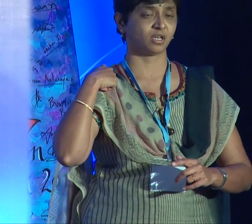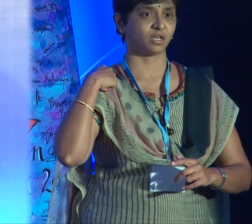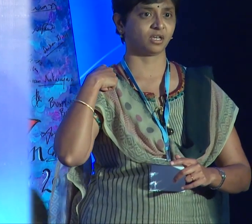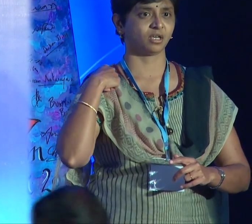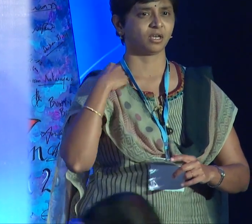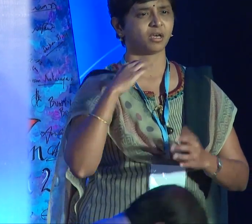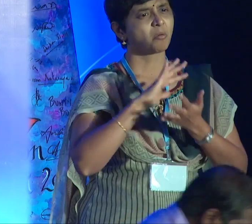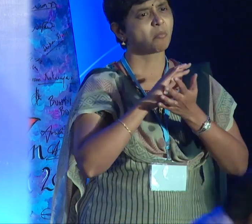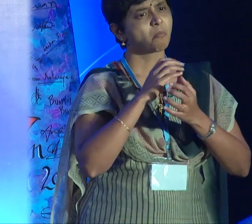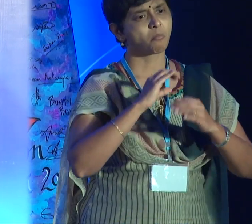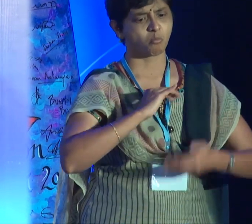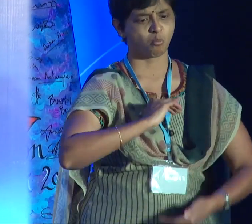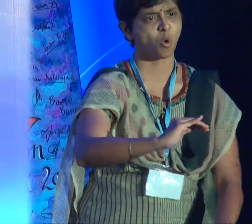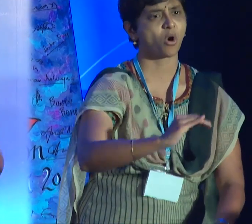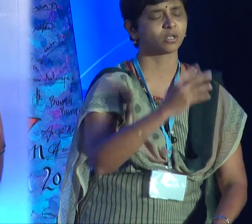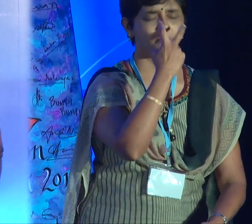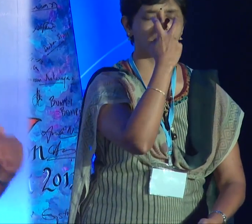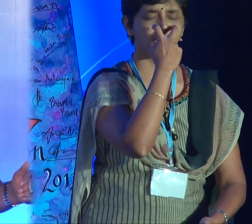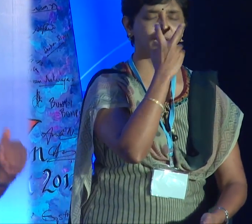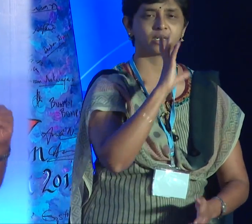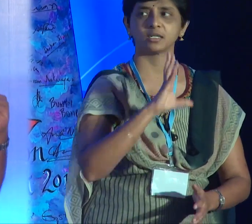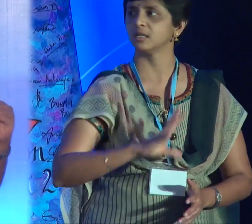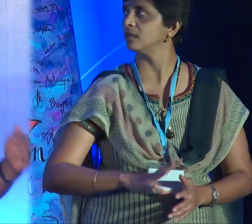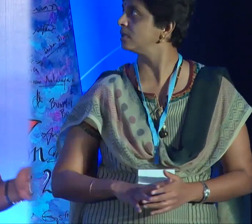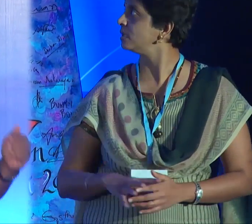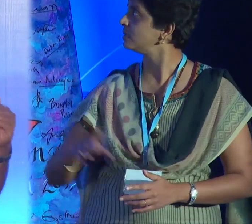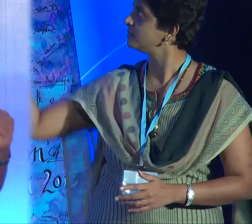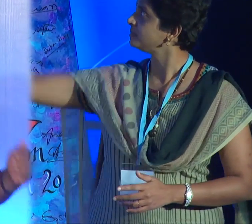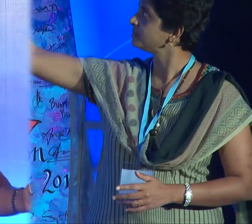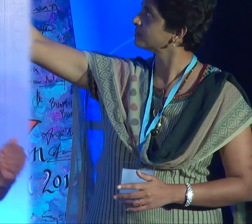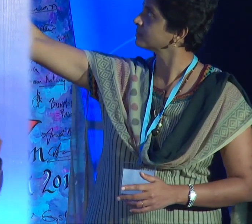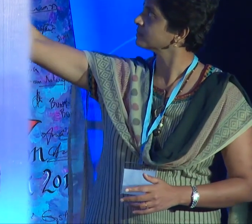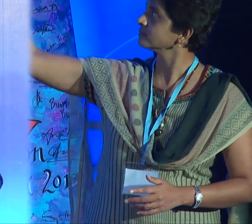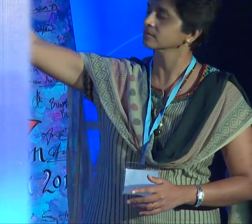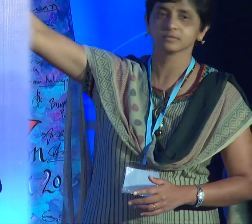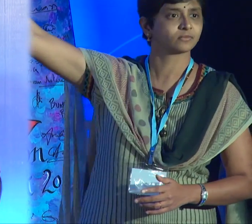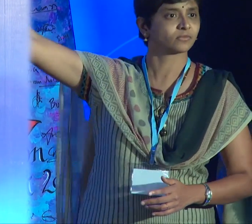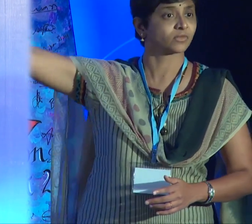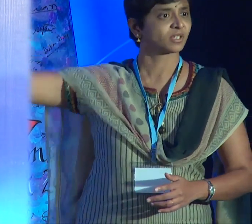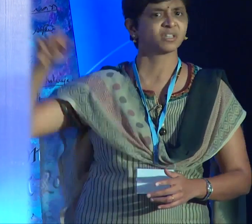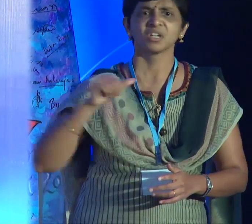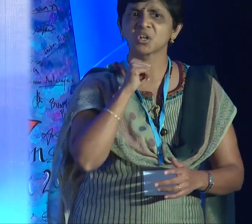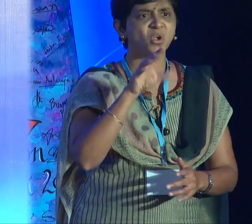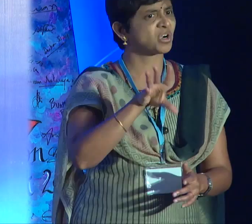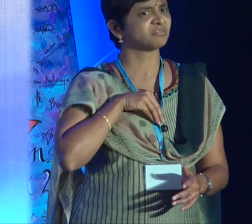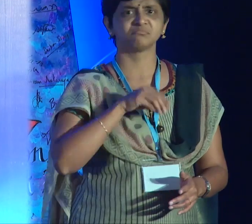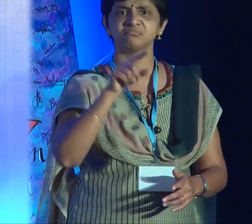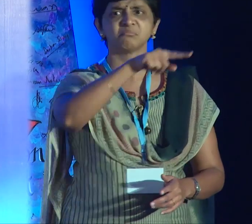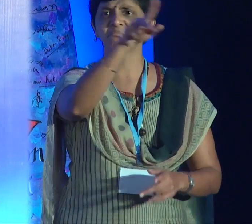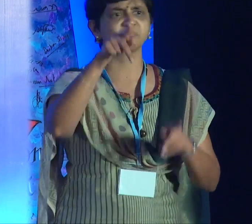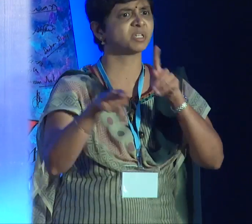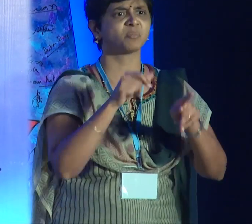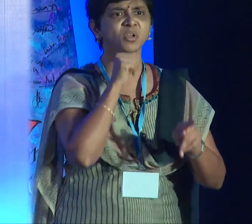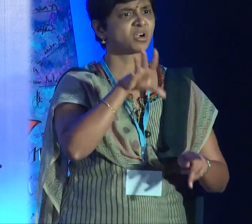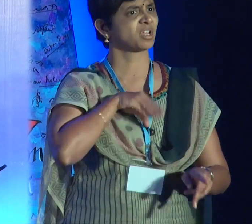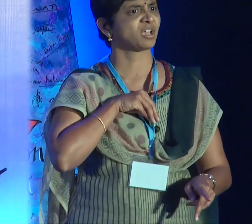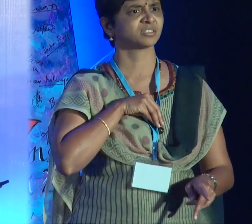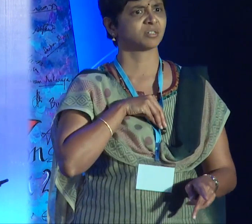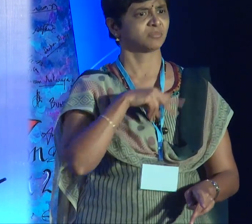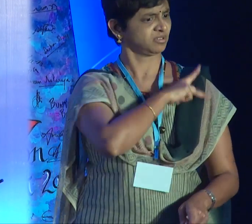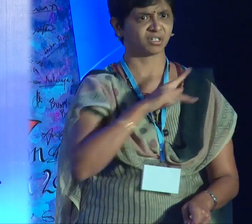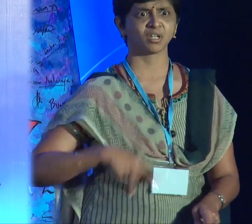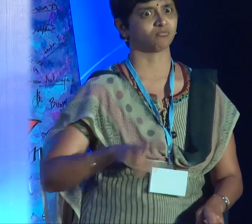blind. And he's not allowed to be the king. And that's the only data that